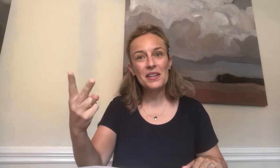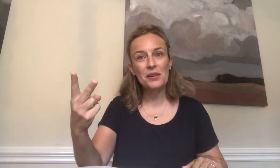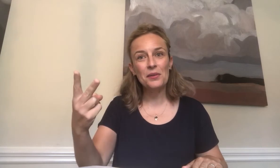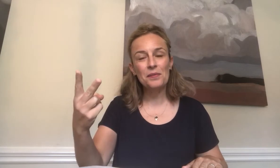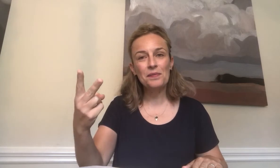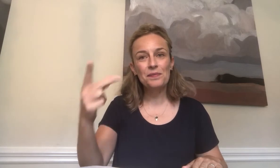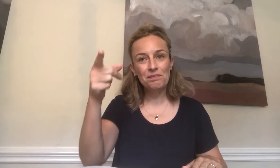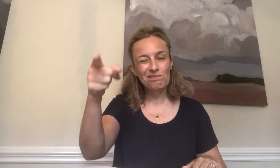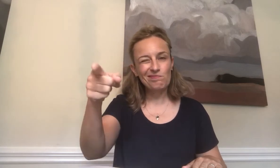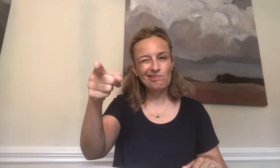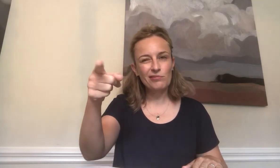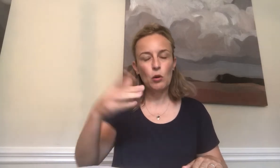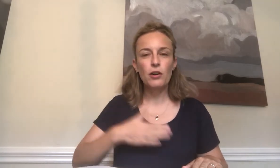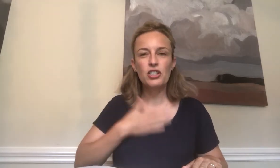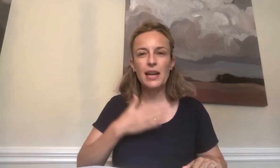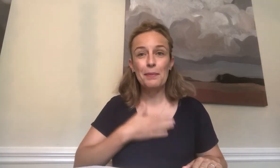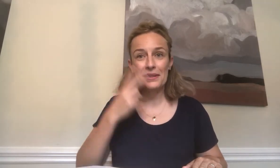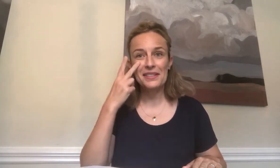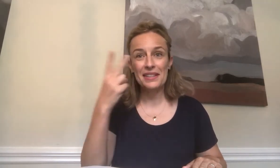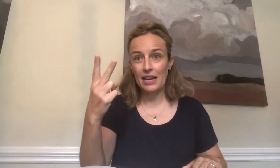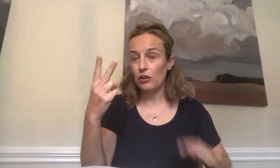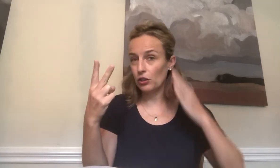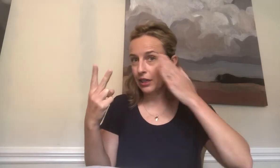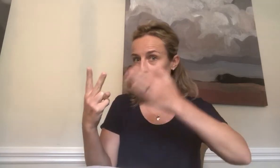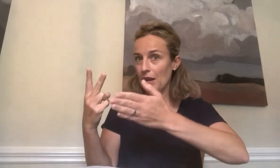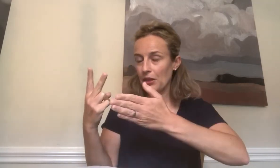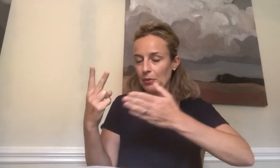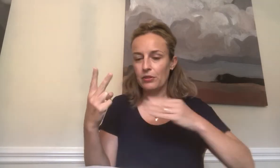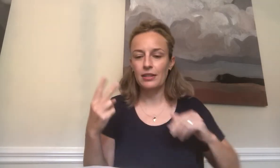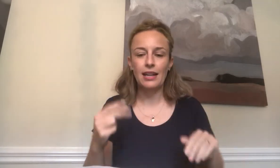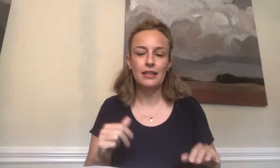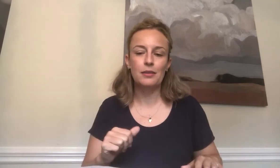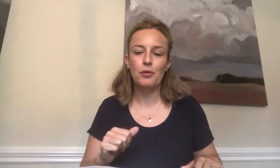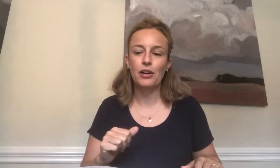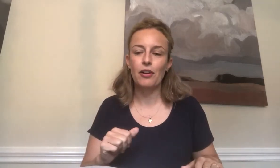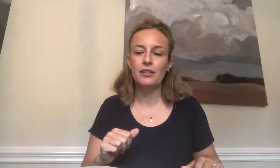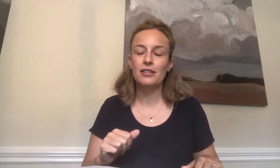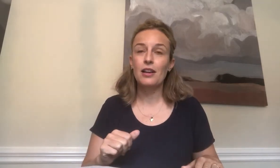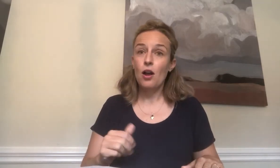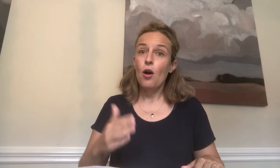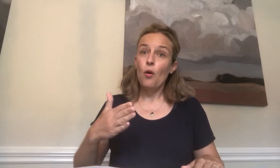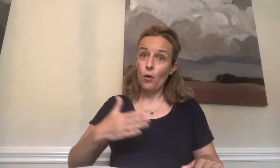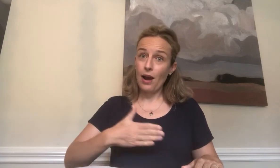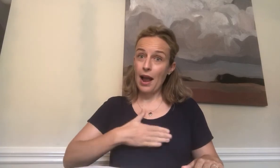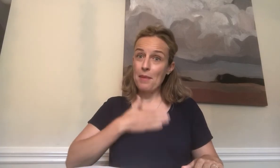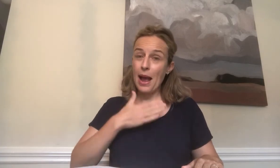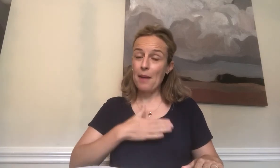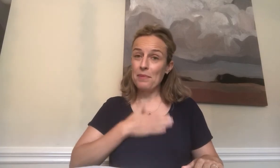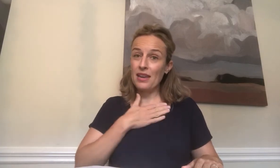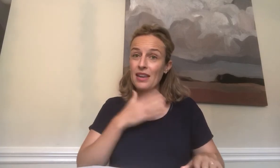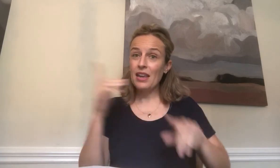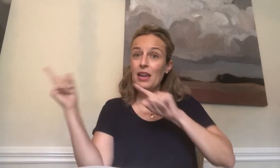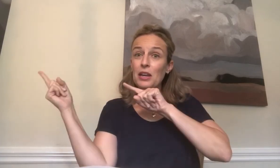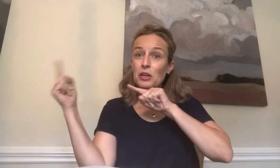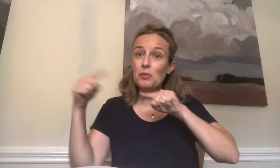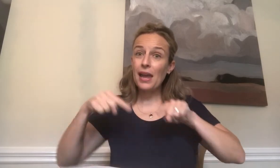you. Or just happy to see, and you're looking right at the person. That gets the point across. Or I'm happy you